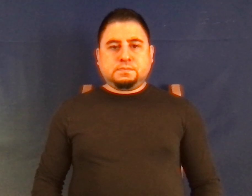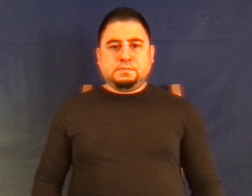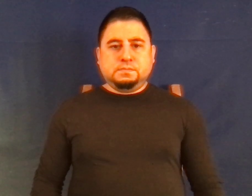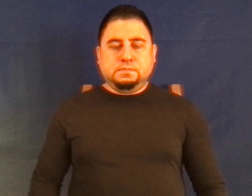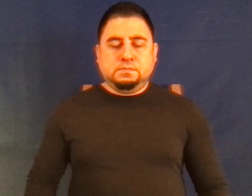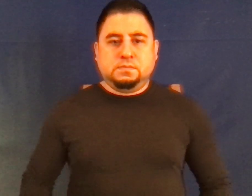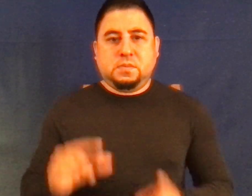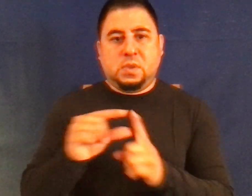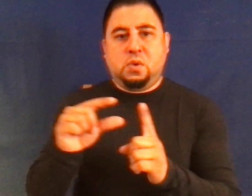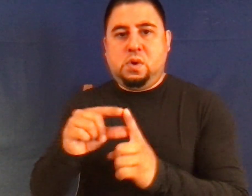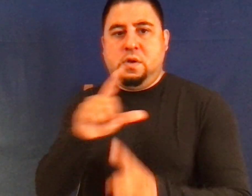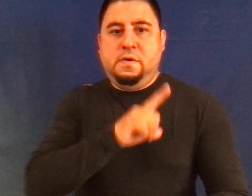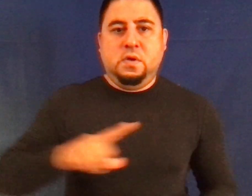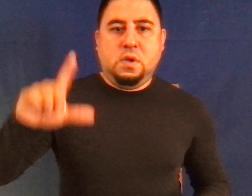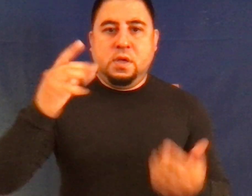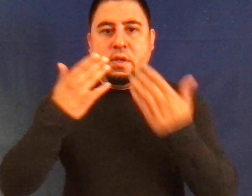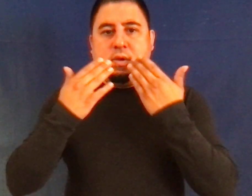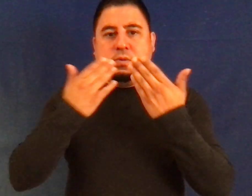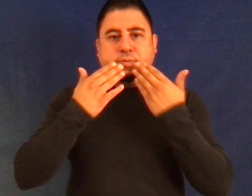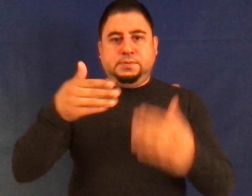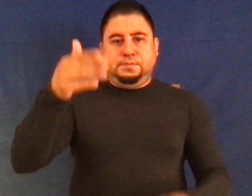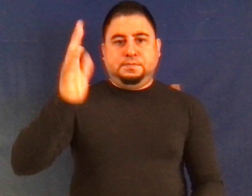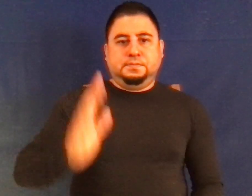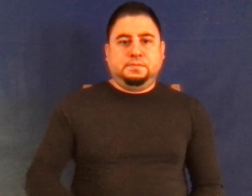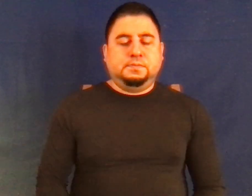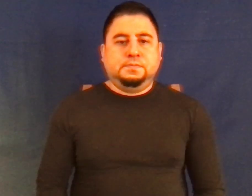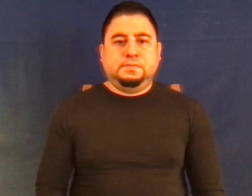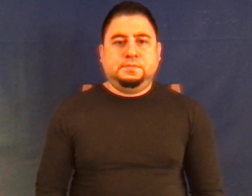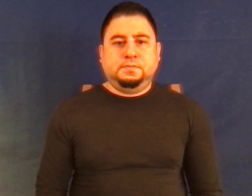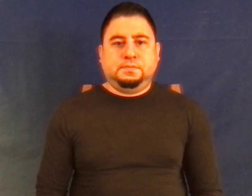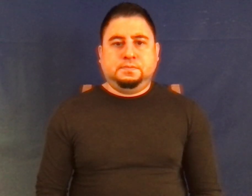The word of the Lord. Thanks be to God.